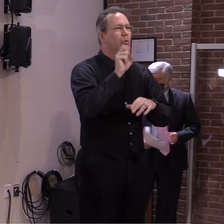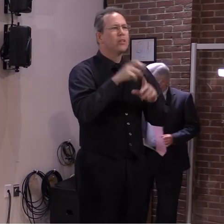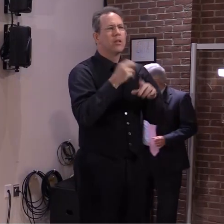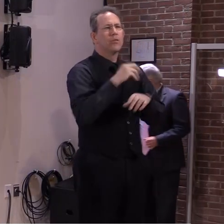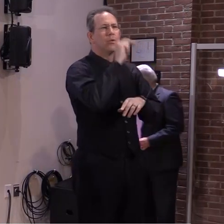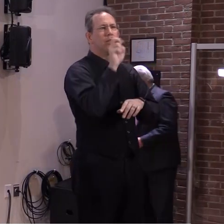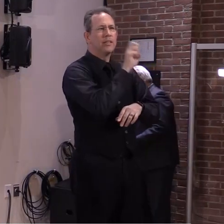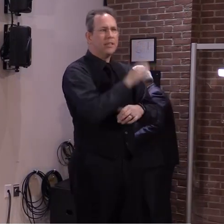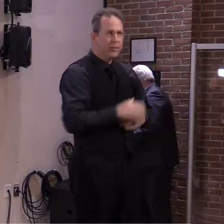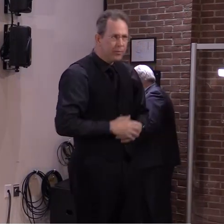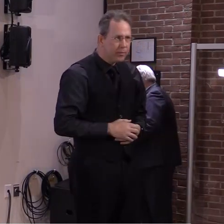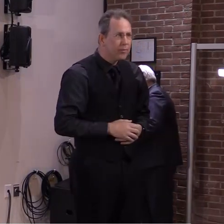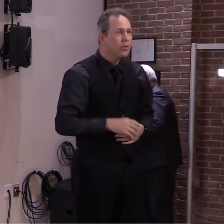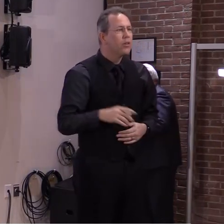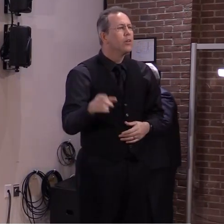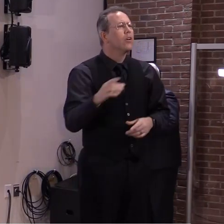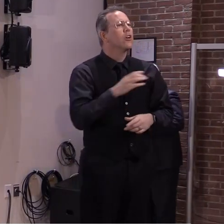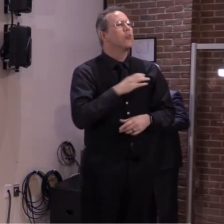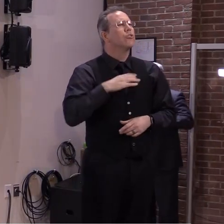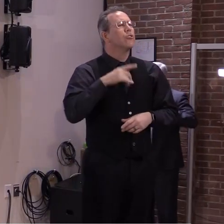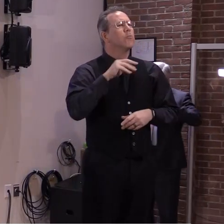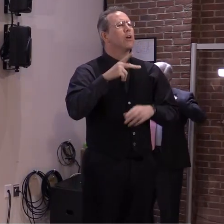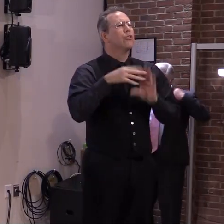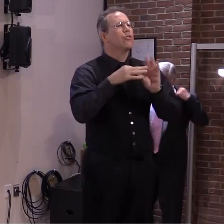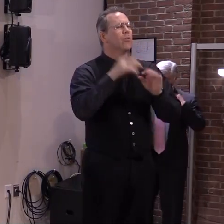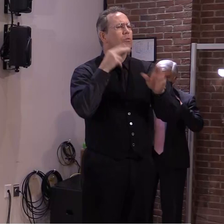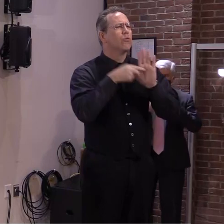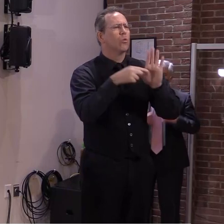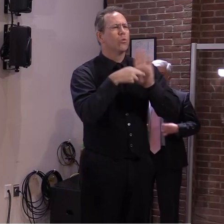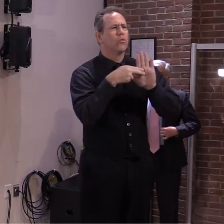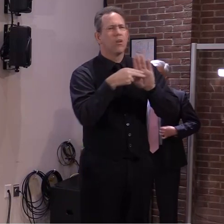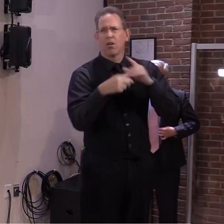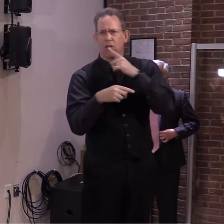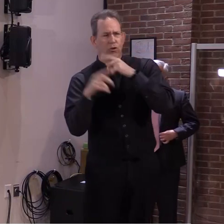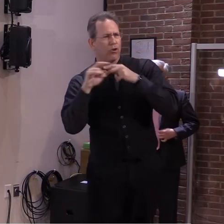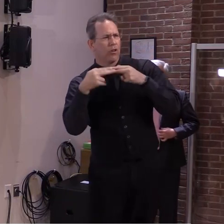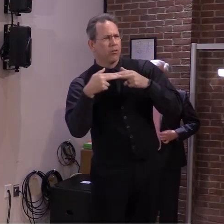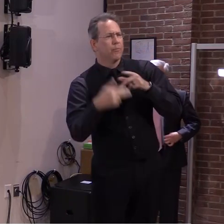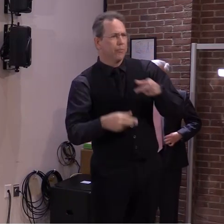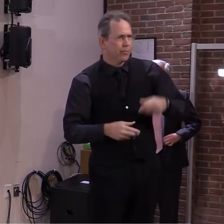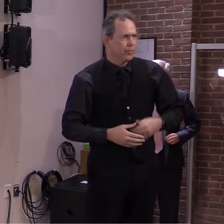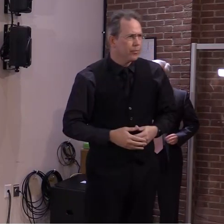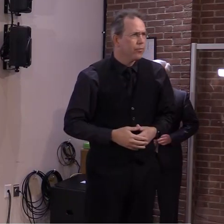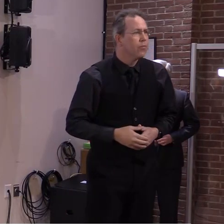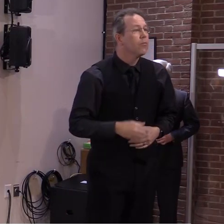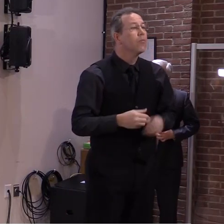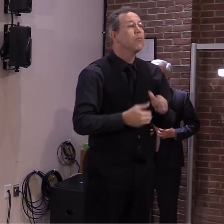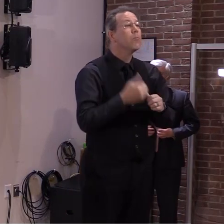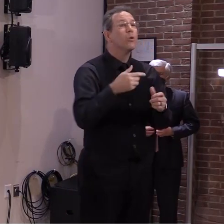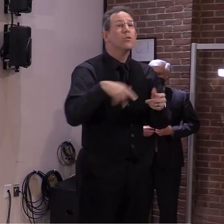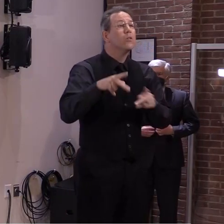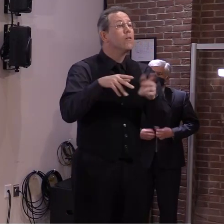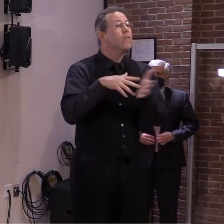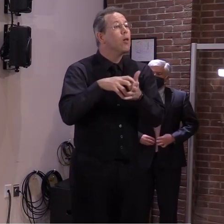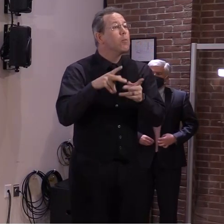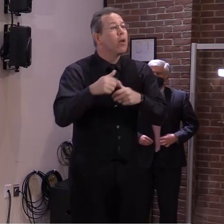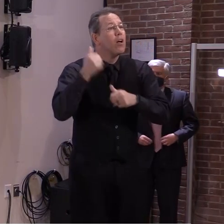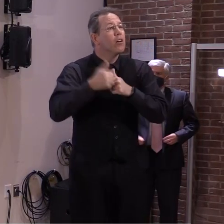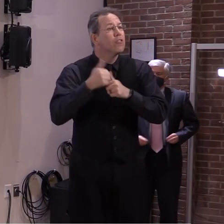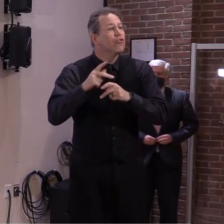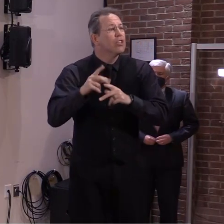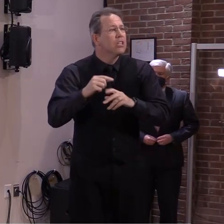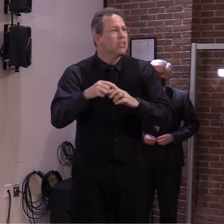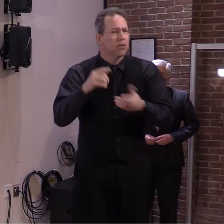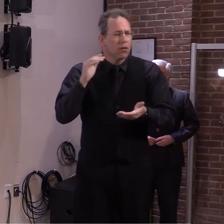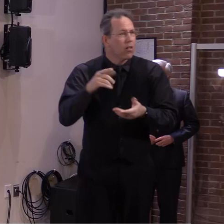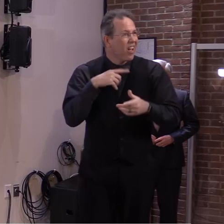moments. The progress we've made to protect the most vulnerable has been due to our age-banding strategy and our